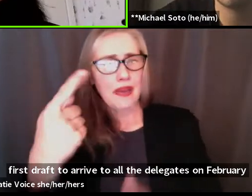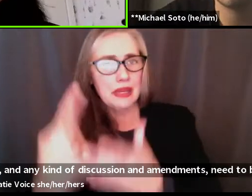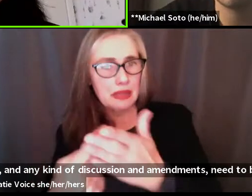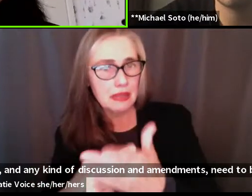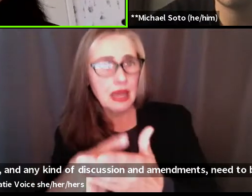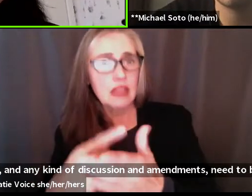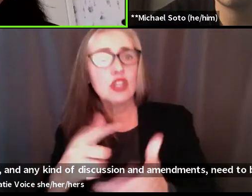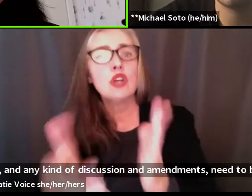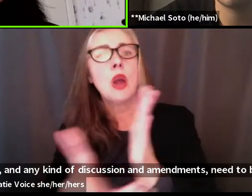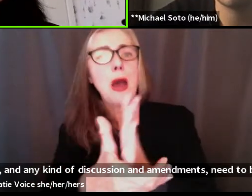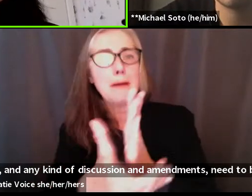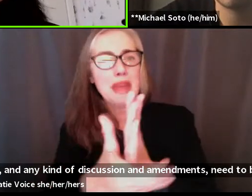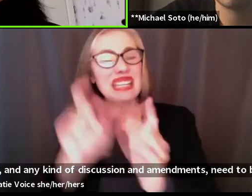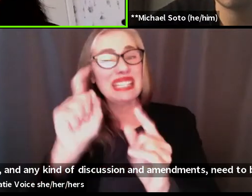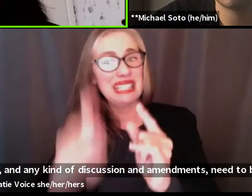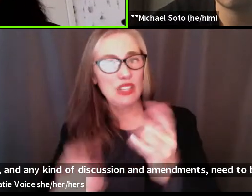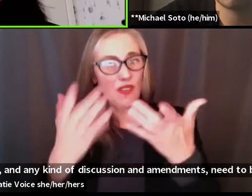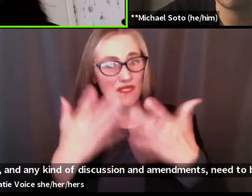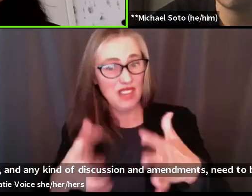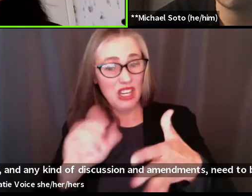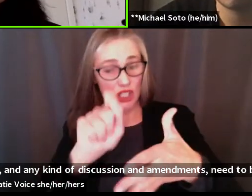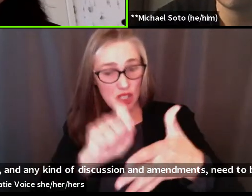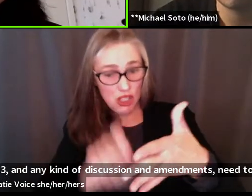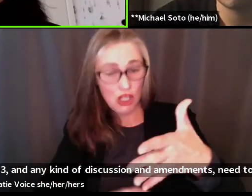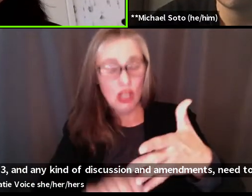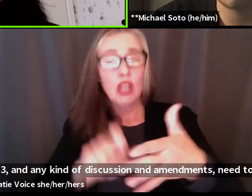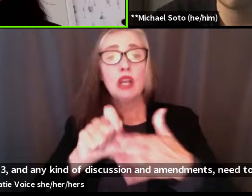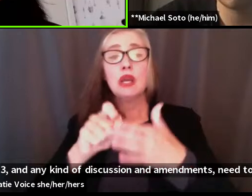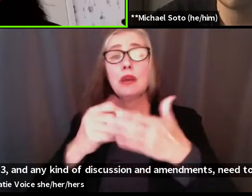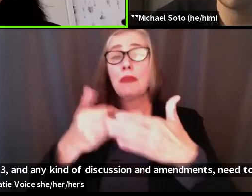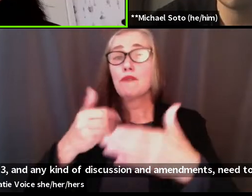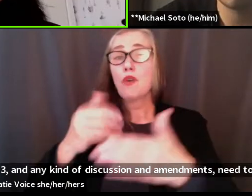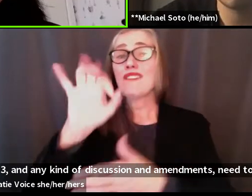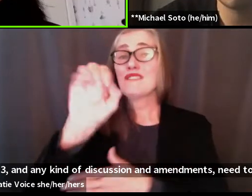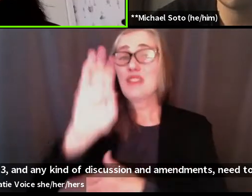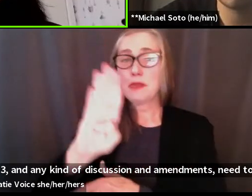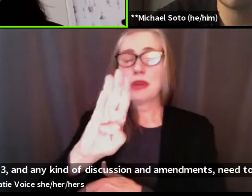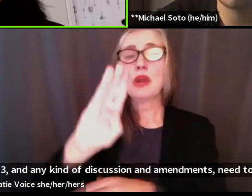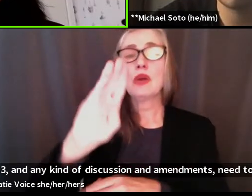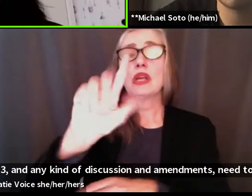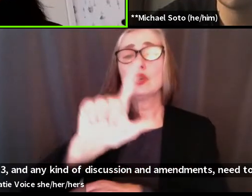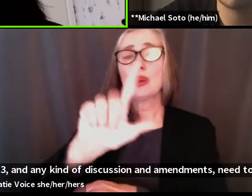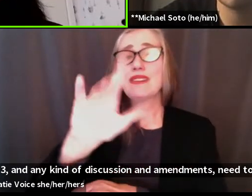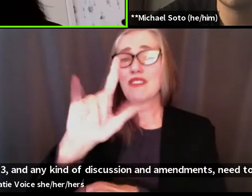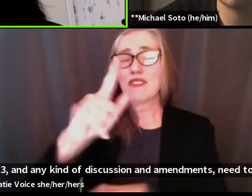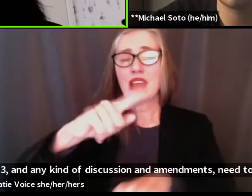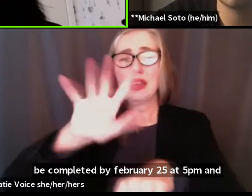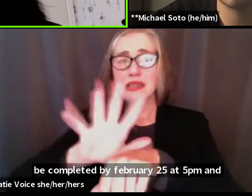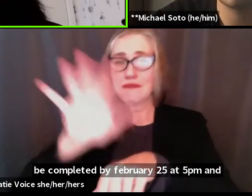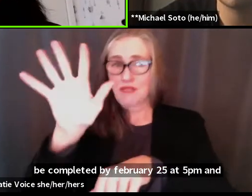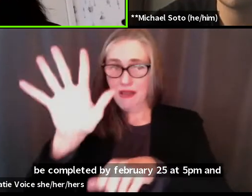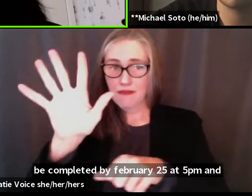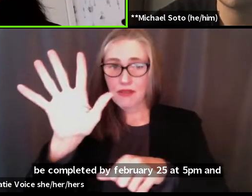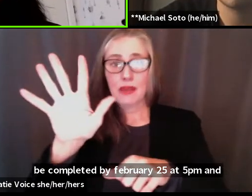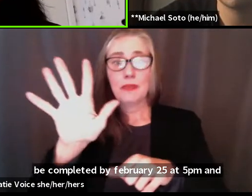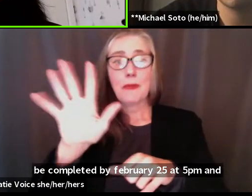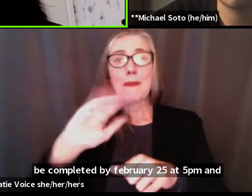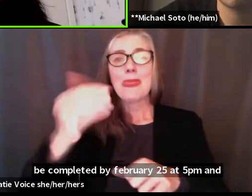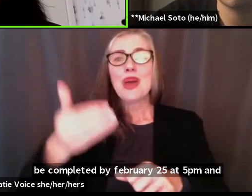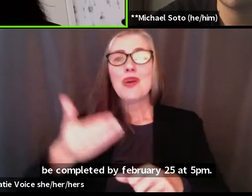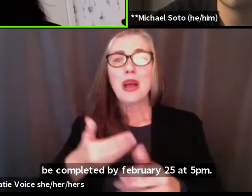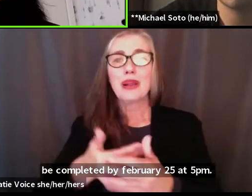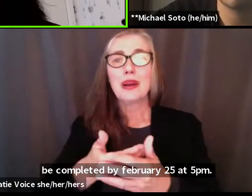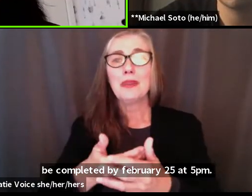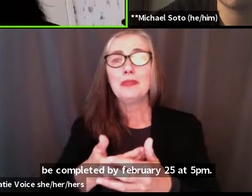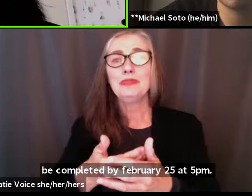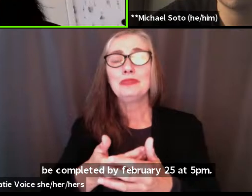to be completed by February 25th at 5 p.m. And we are welcoming